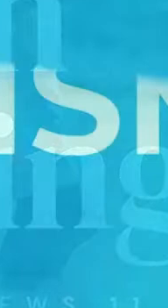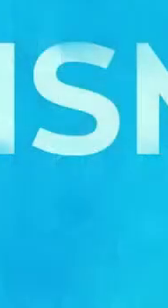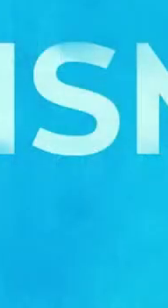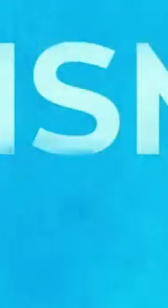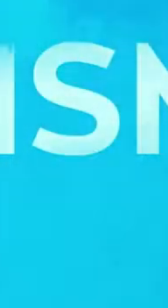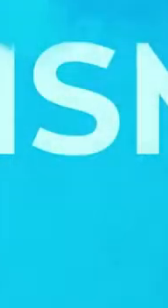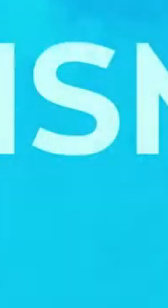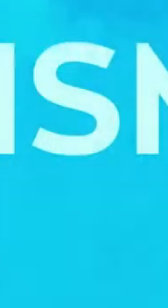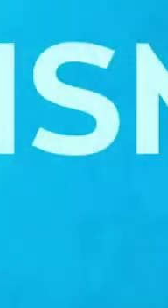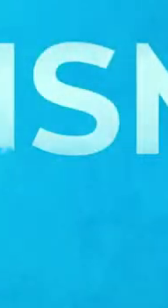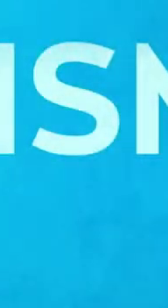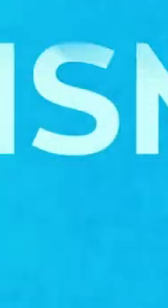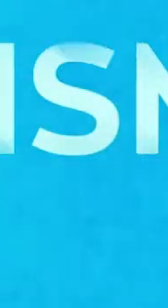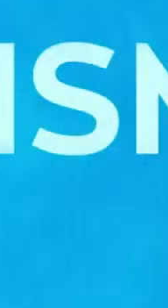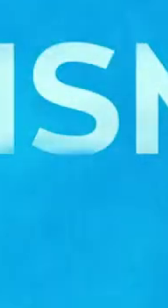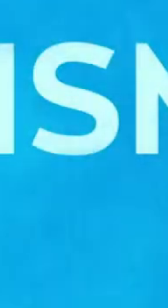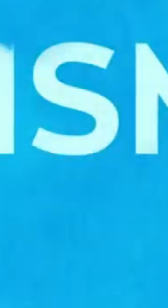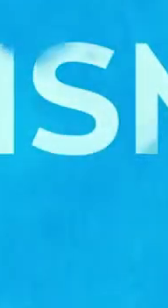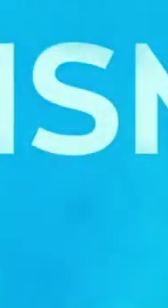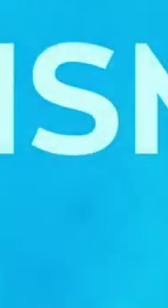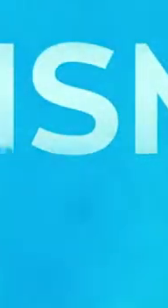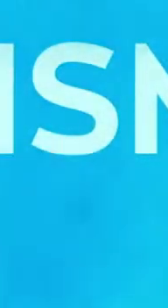mute this amen